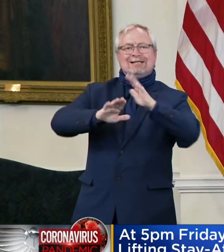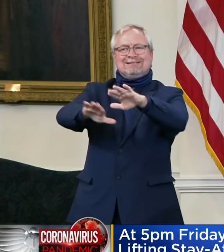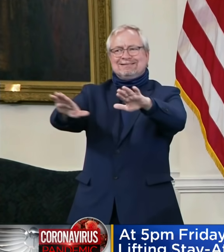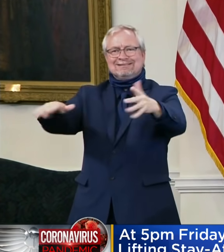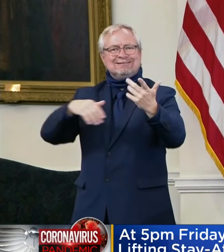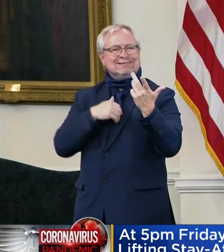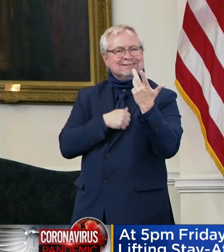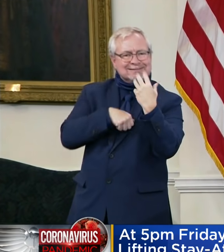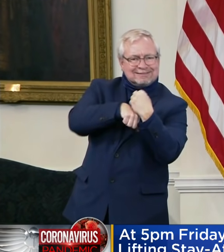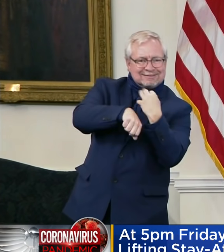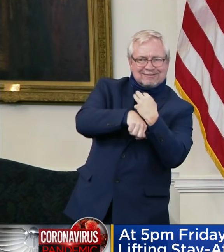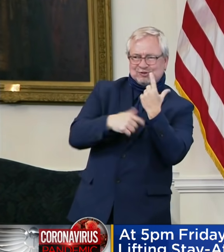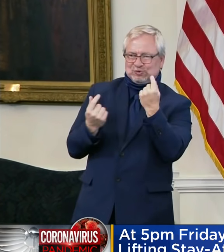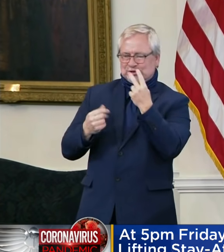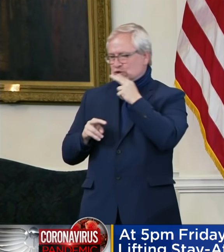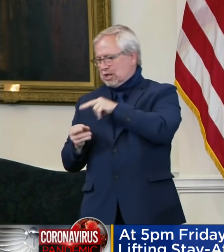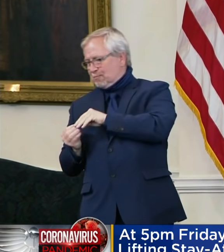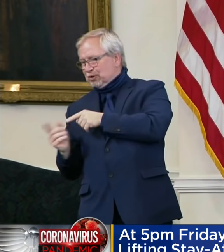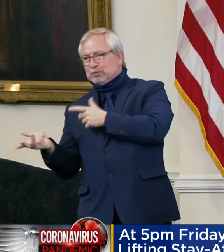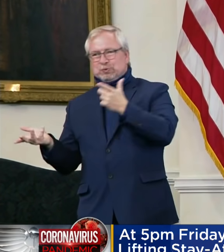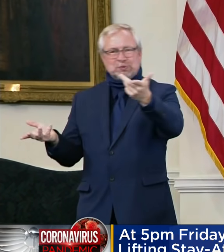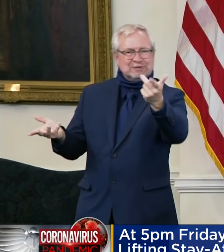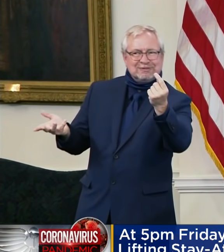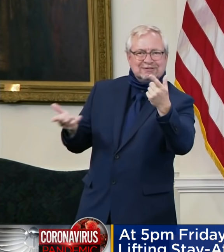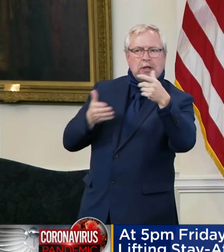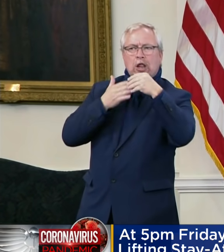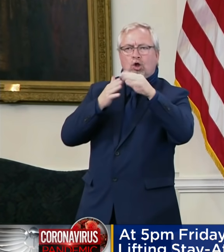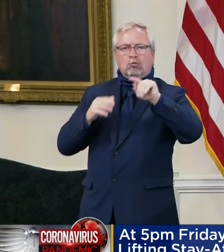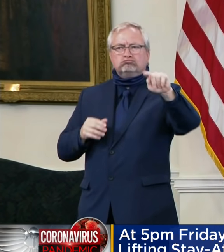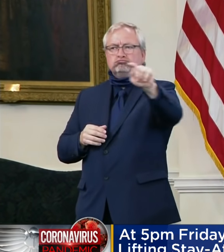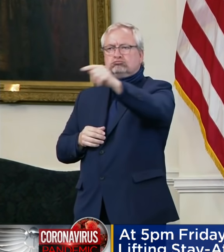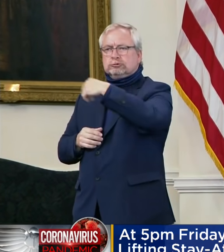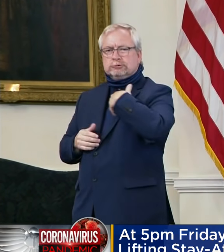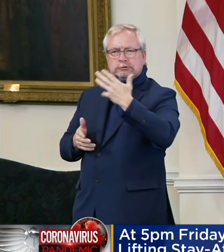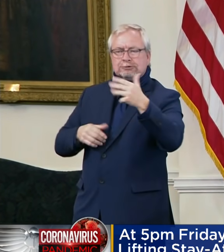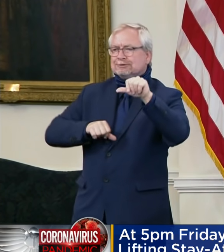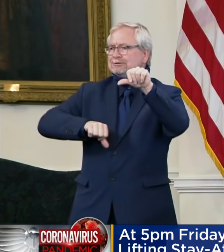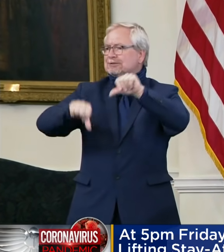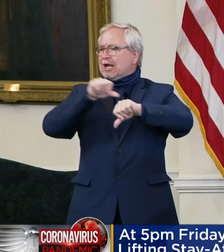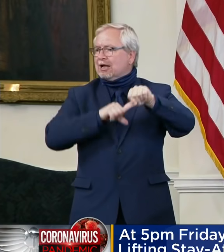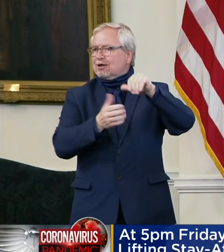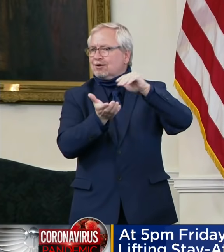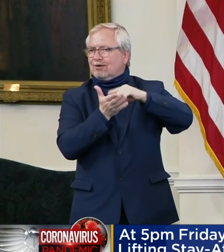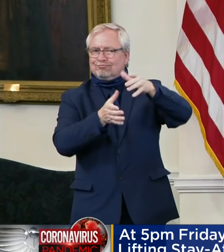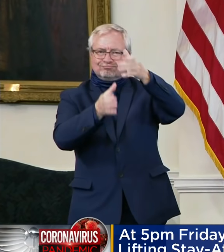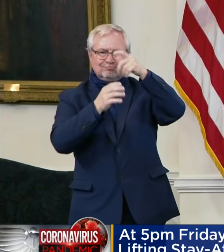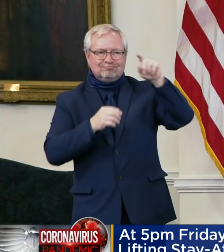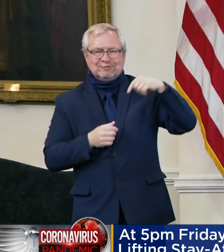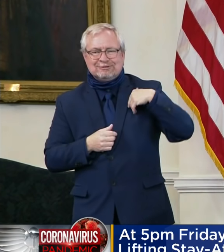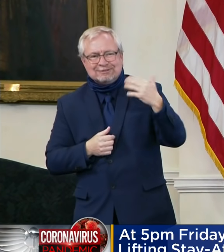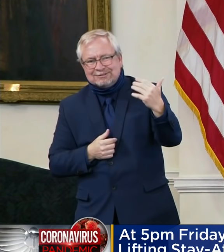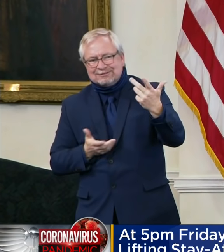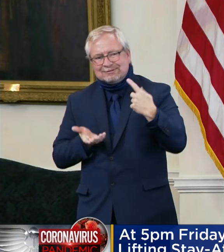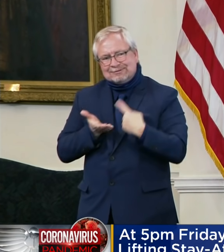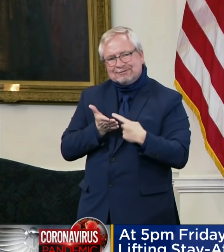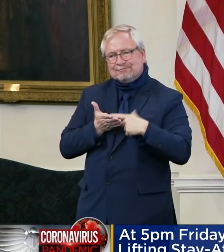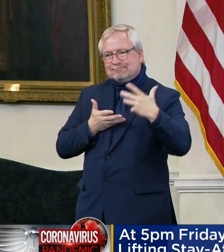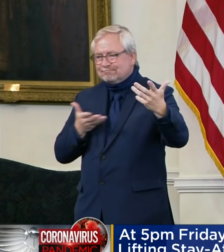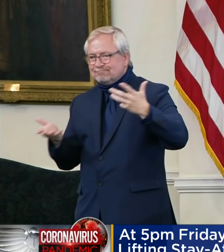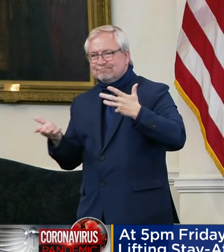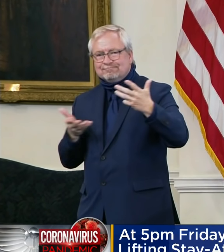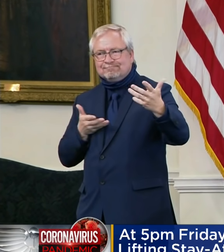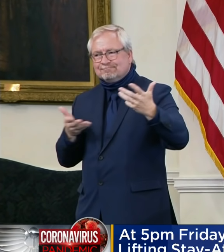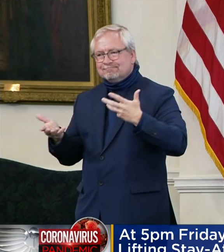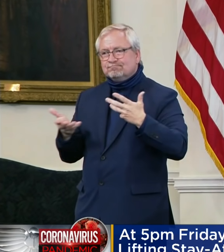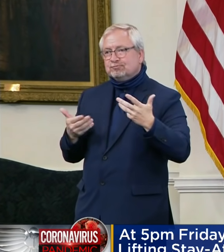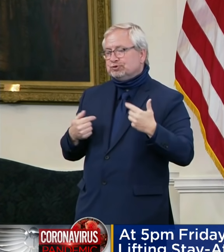in consultation with all of our local leaders and with our scientists and doctors and business leaders. And we're hopeful that the plan is the right